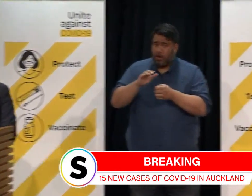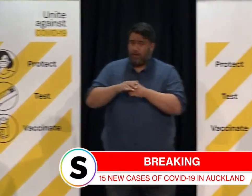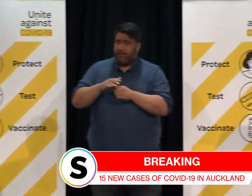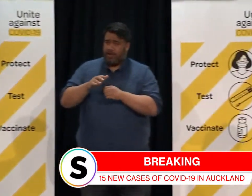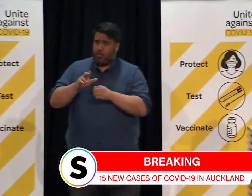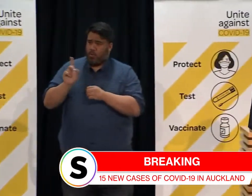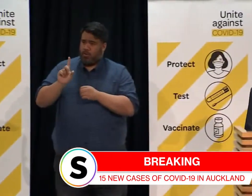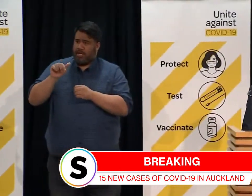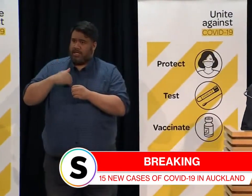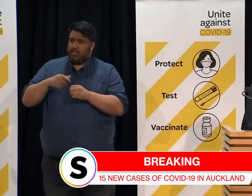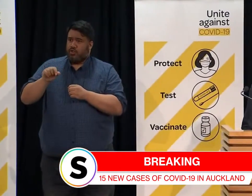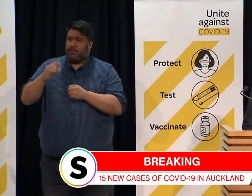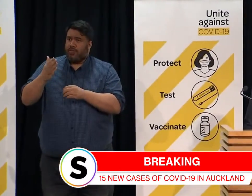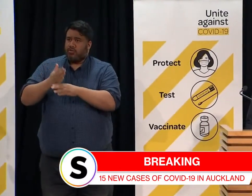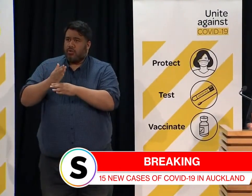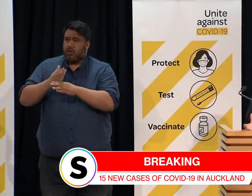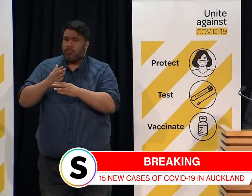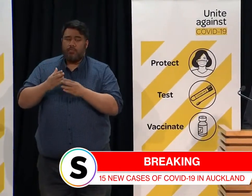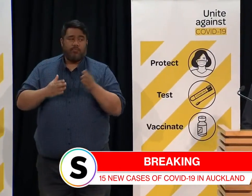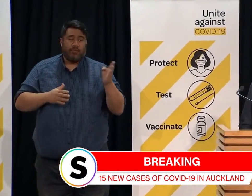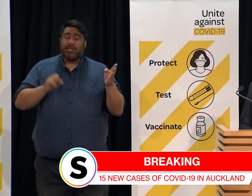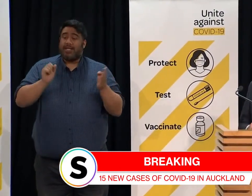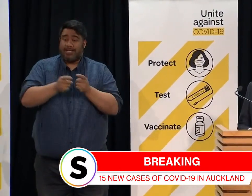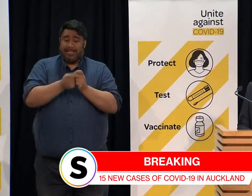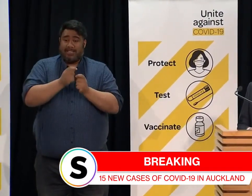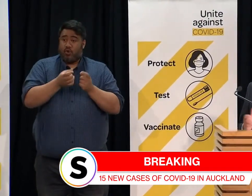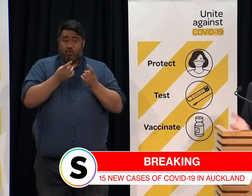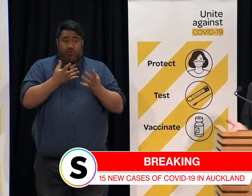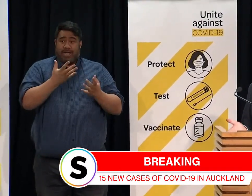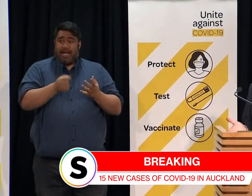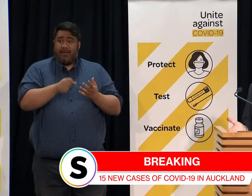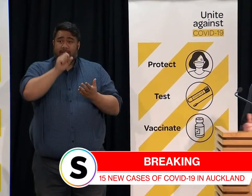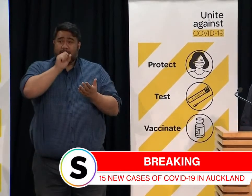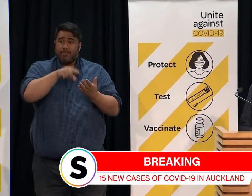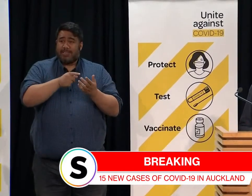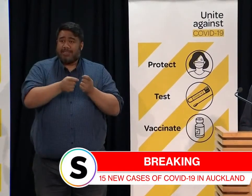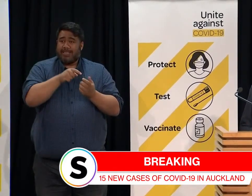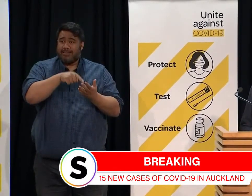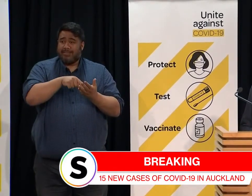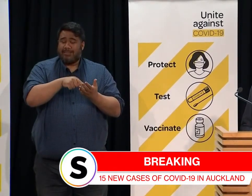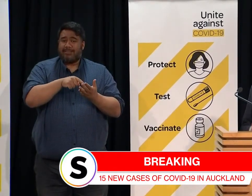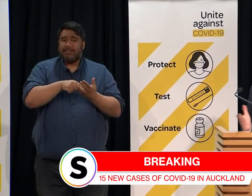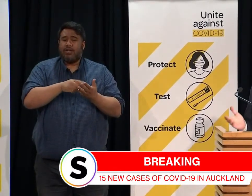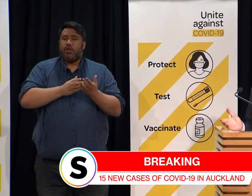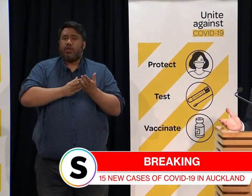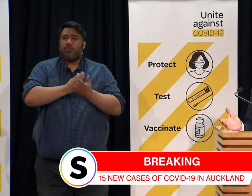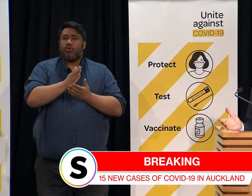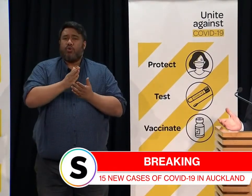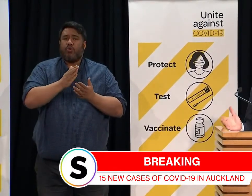testing methods there. Yeah, so the testing's already available, and that's through our network of swab